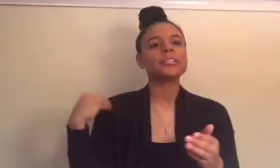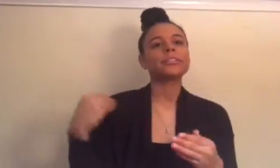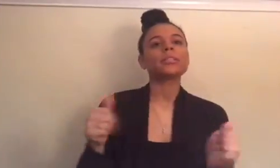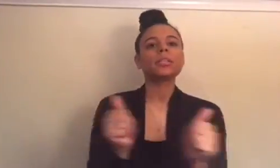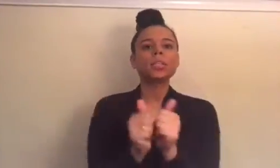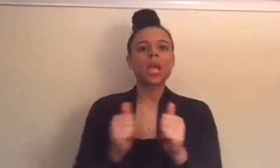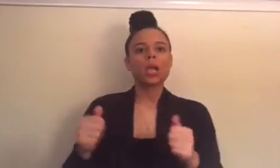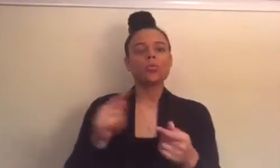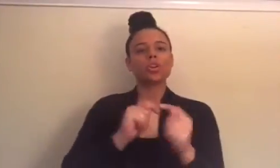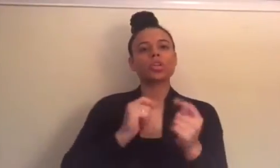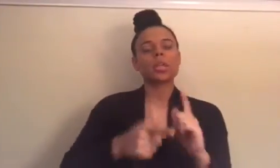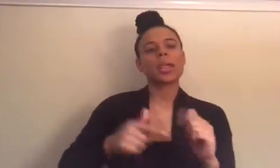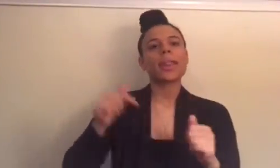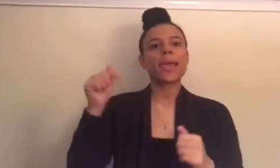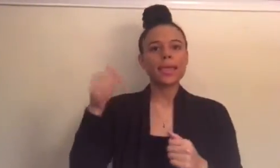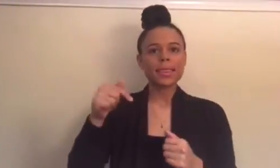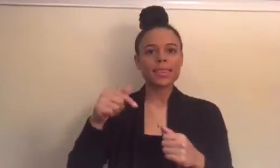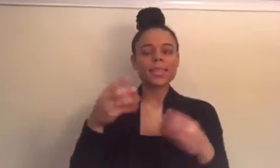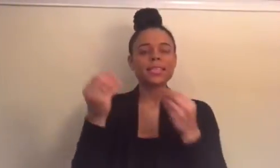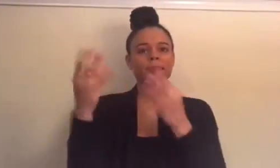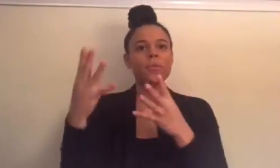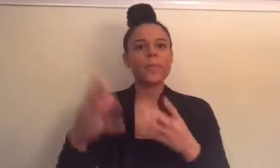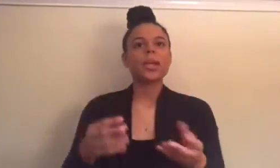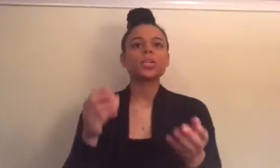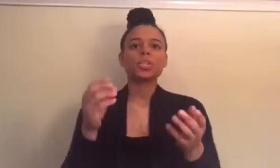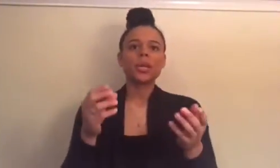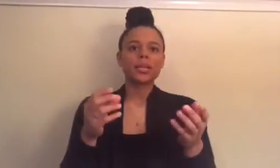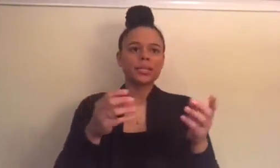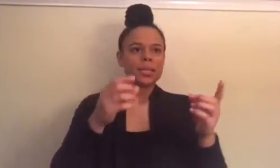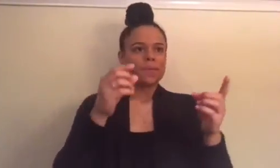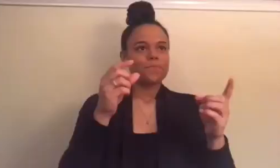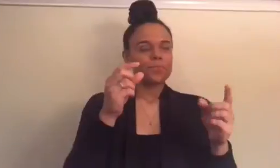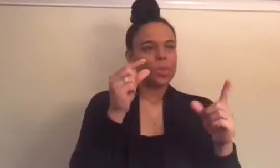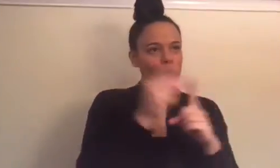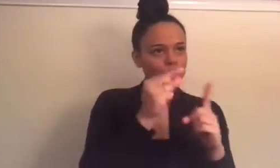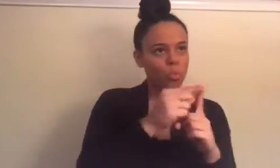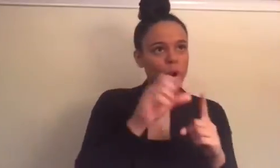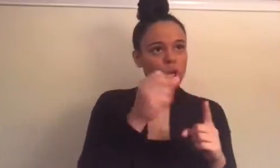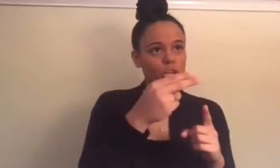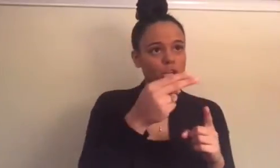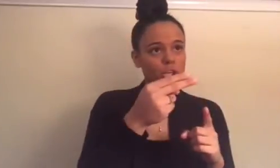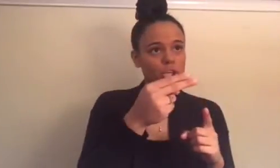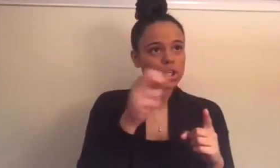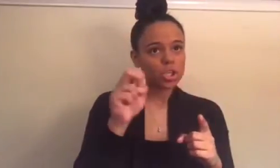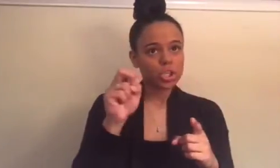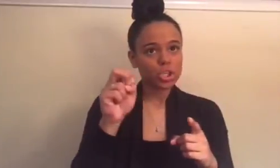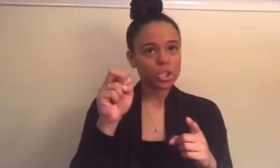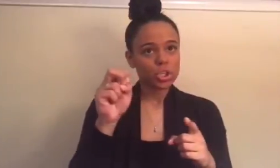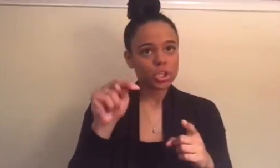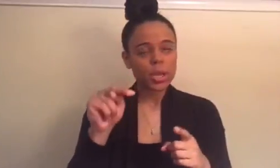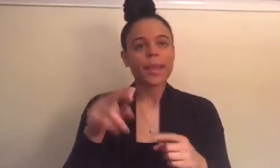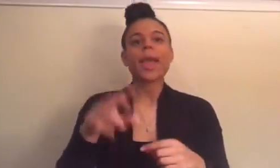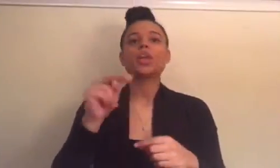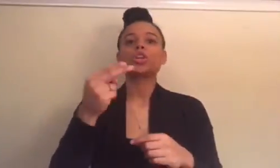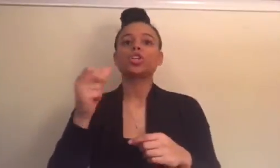sheen and the word shay'un can't be rendered into Spanish because Spanish doesn't have that sh, that